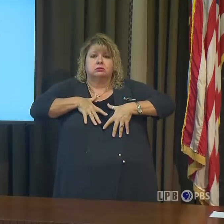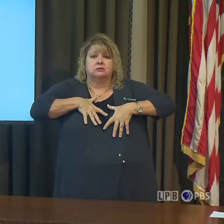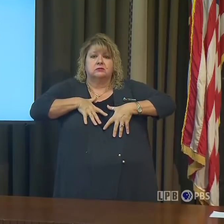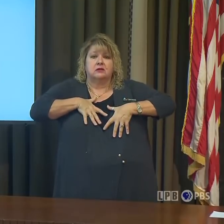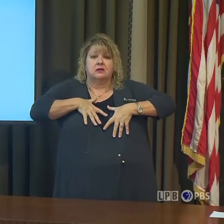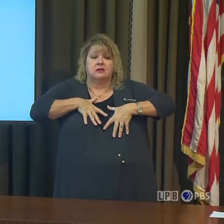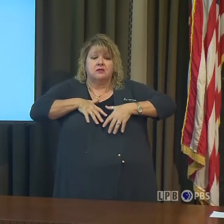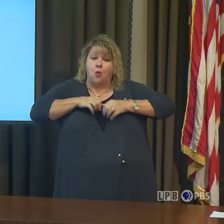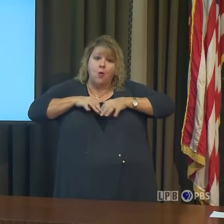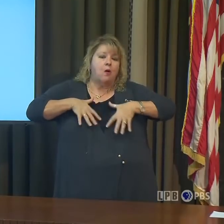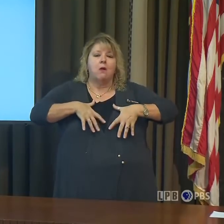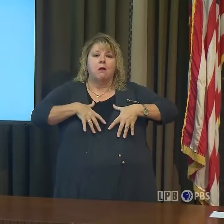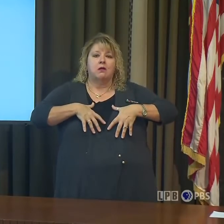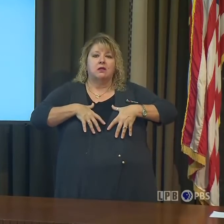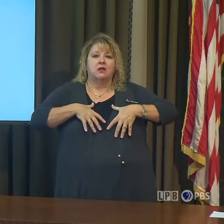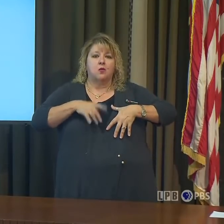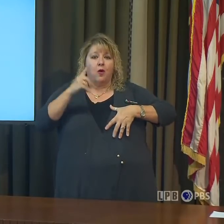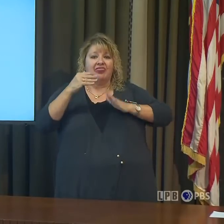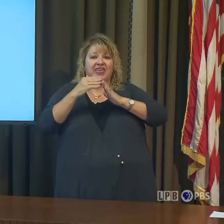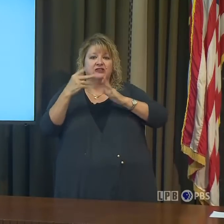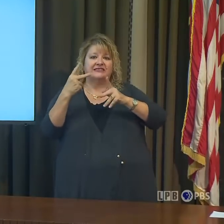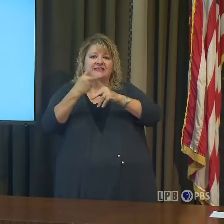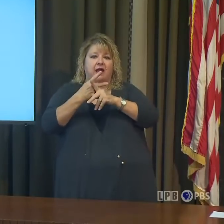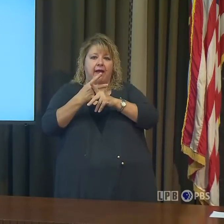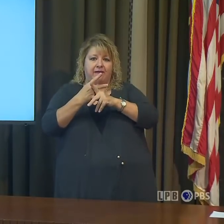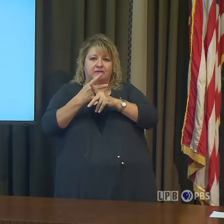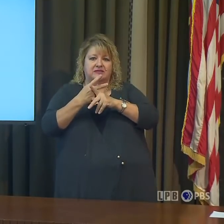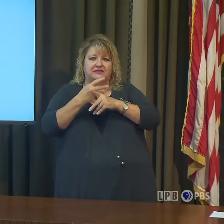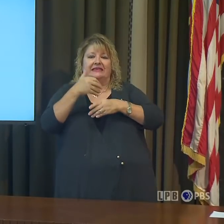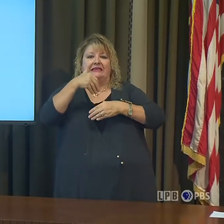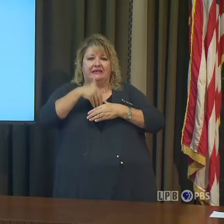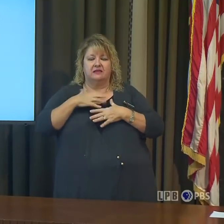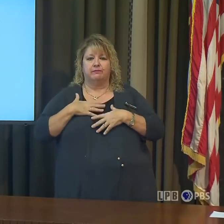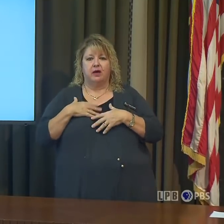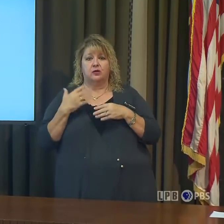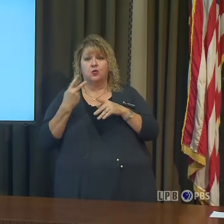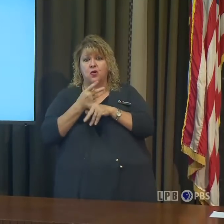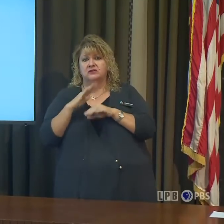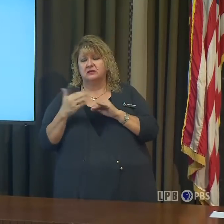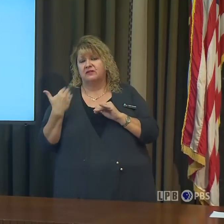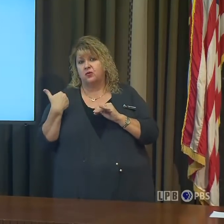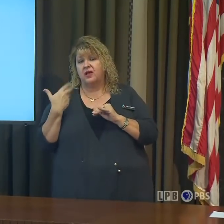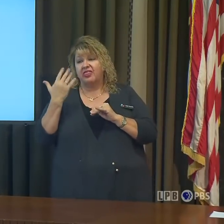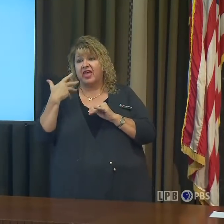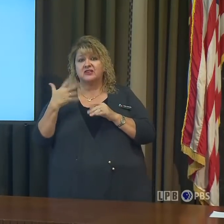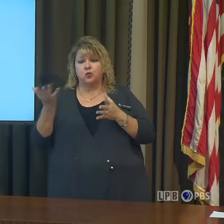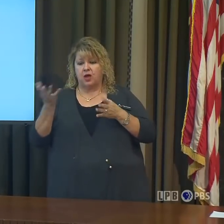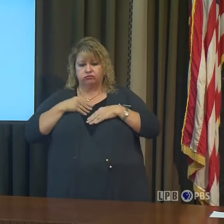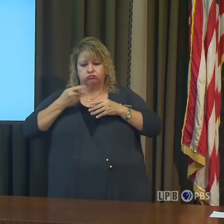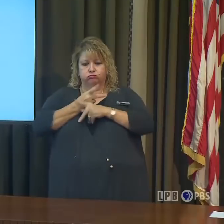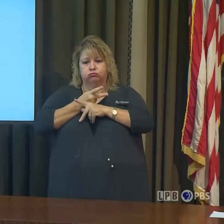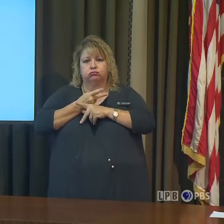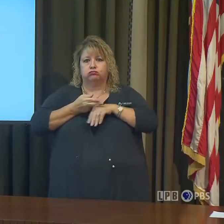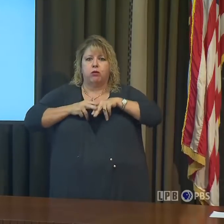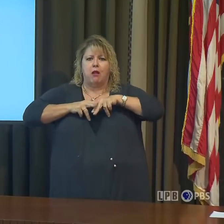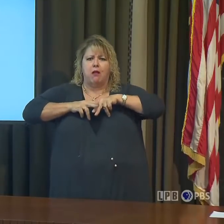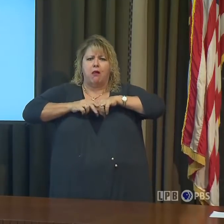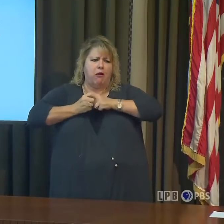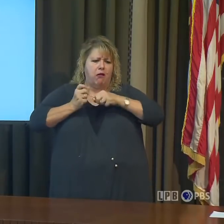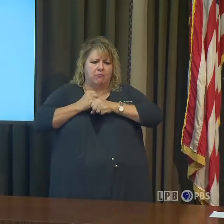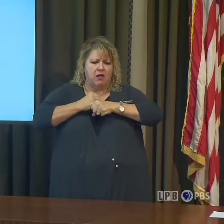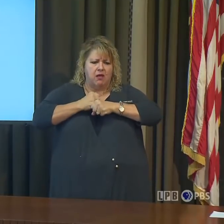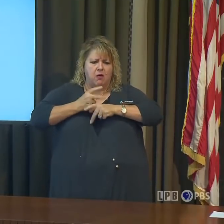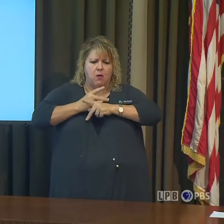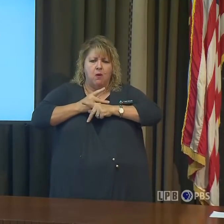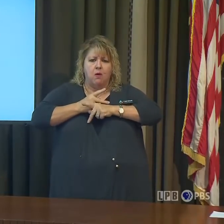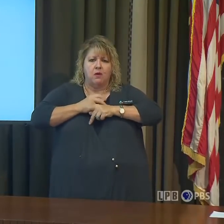so quickly. It also likely explains why we're seeing worse outcomes and why we're seeing kids get sick in higher numbers than we